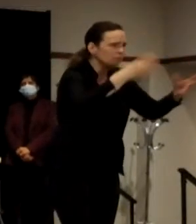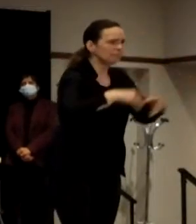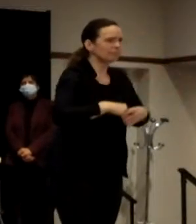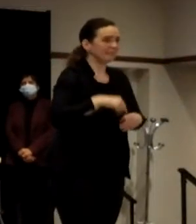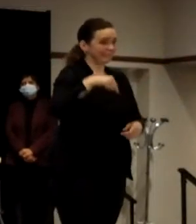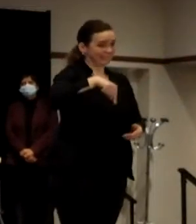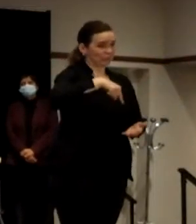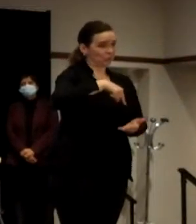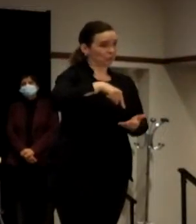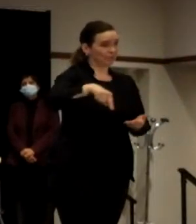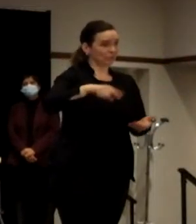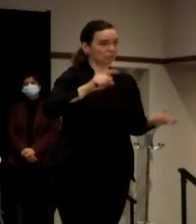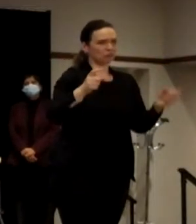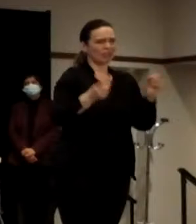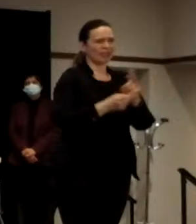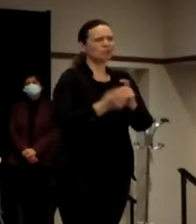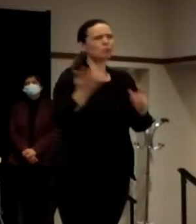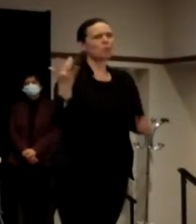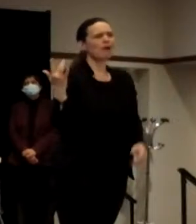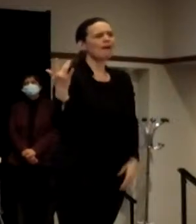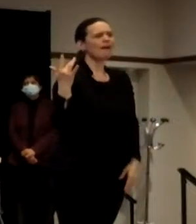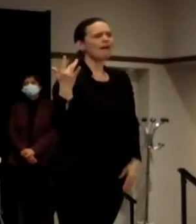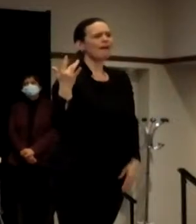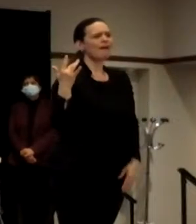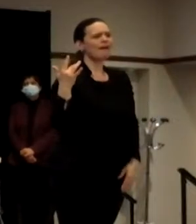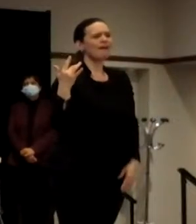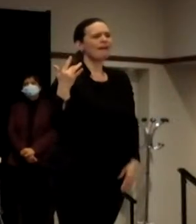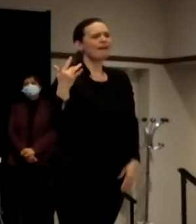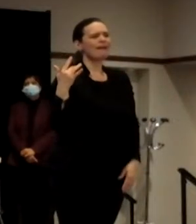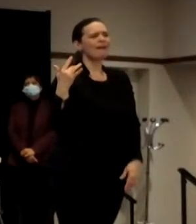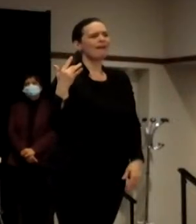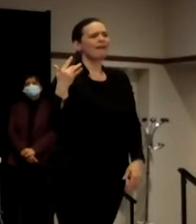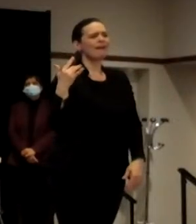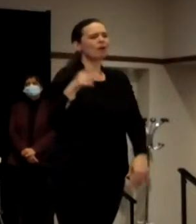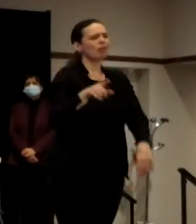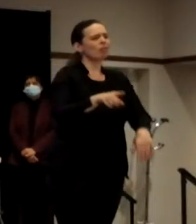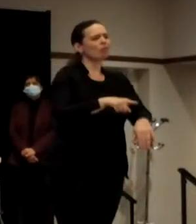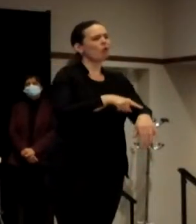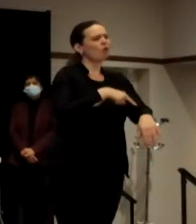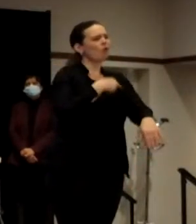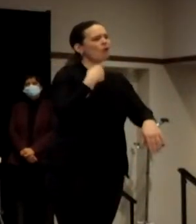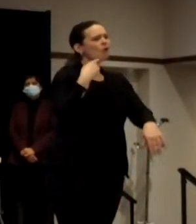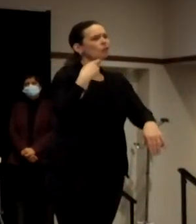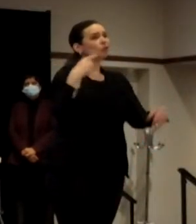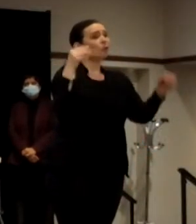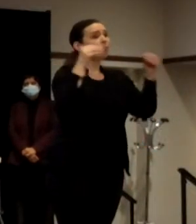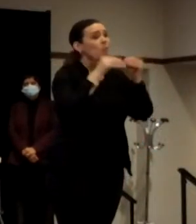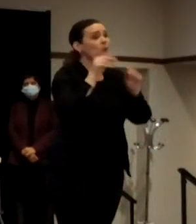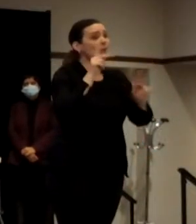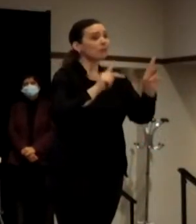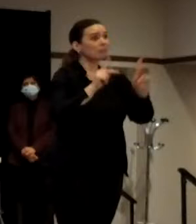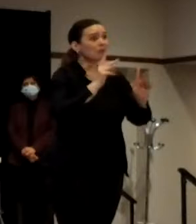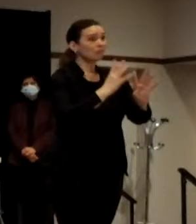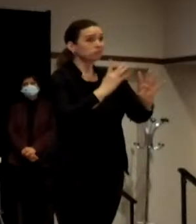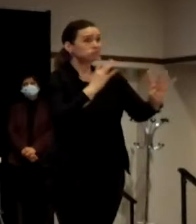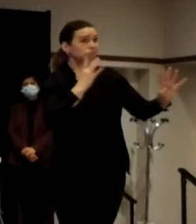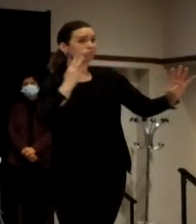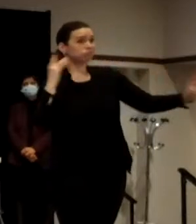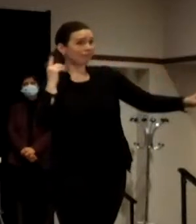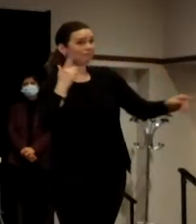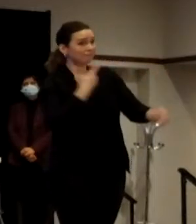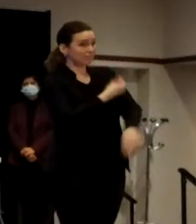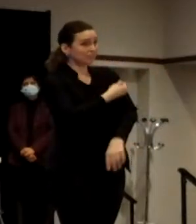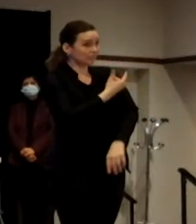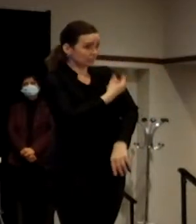bit longer. The reason why, one, it's taken a little longer is because more people are getting vaccinated in these eligible groups. But two is there wasn't the